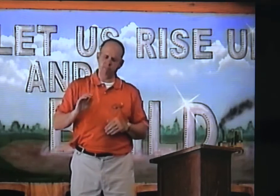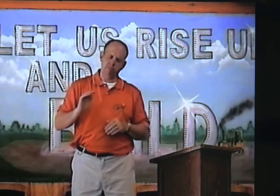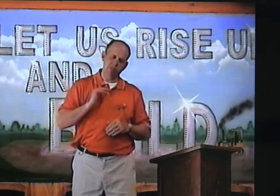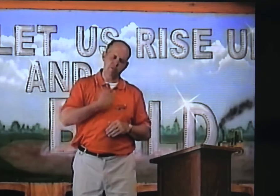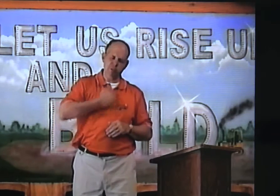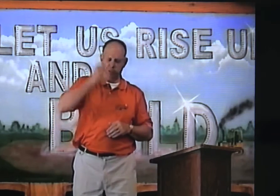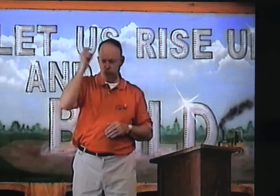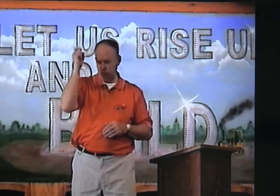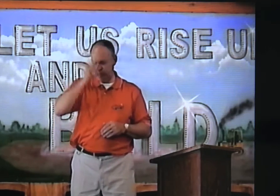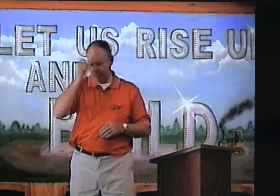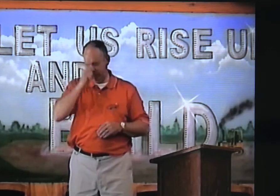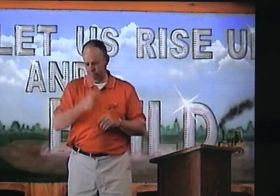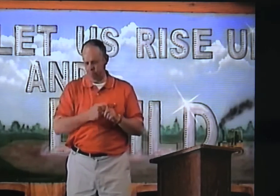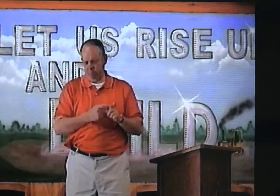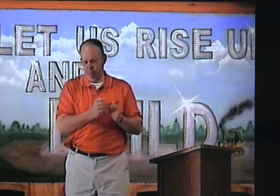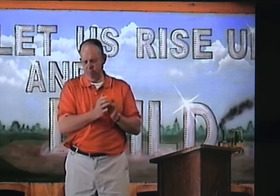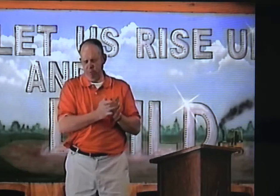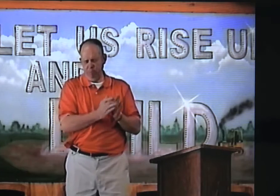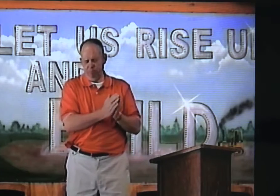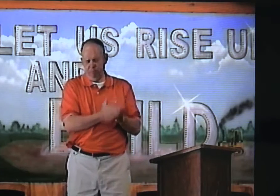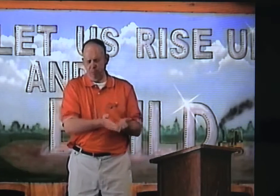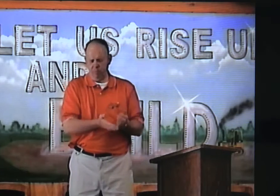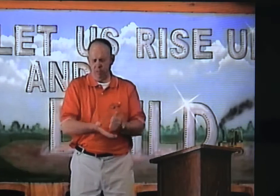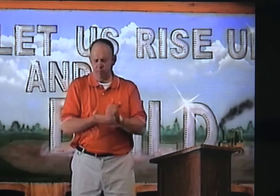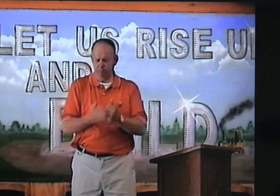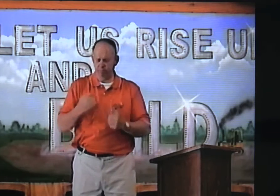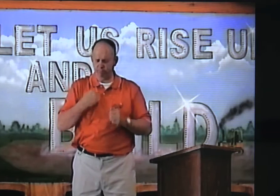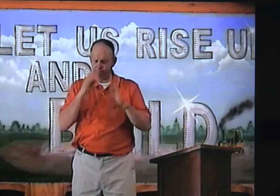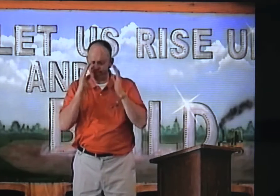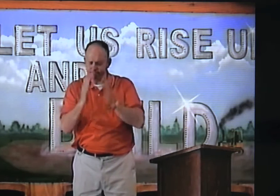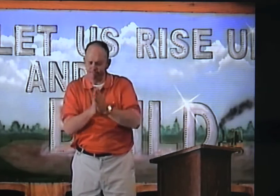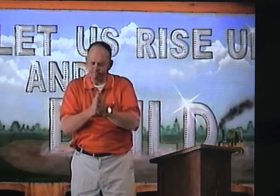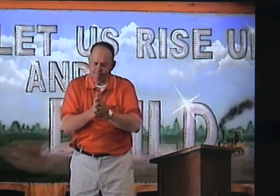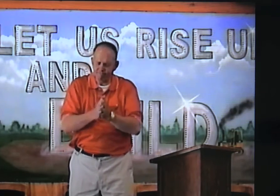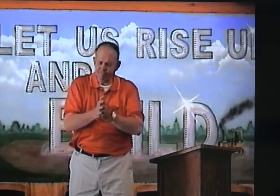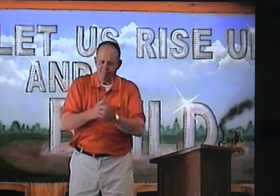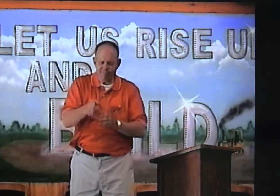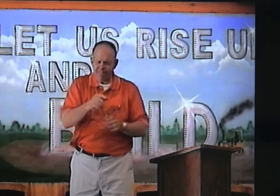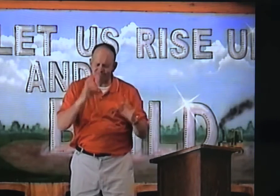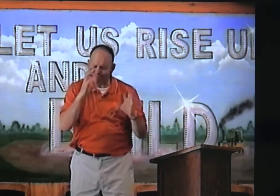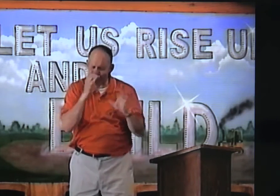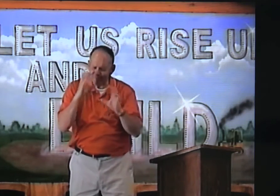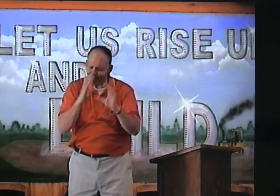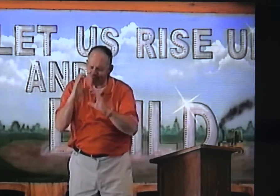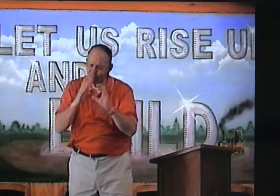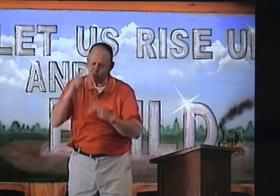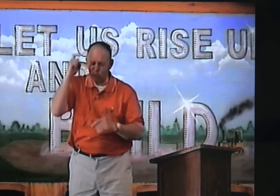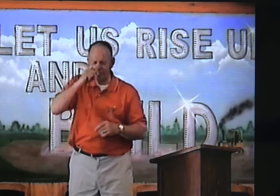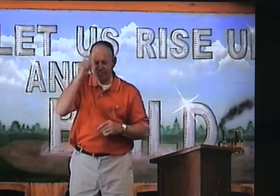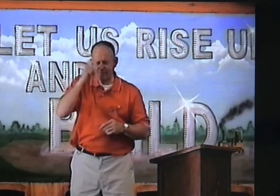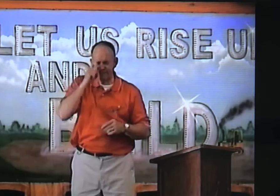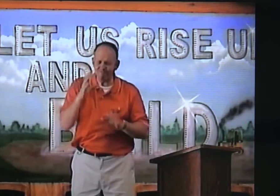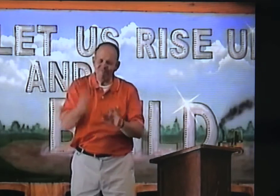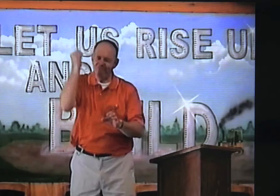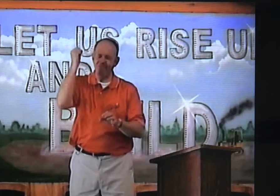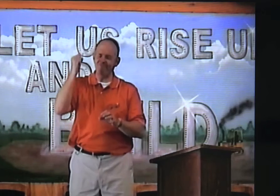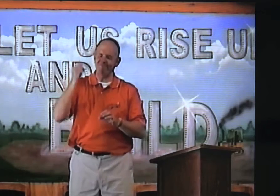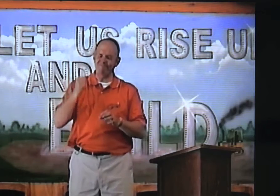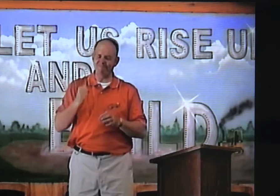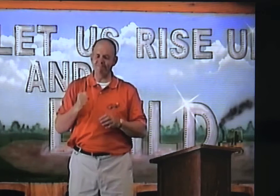the building up of our wisdom from the Bible. Help me, help them, help us to seek for wisdom